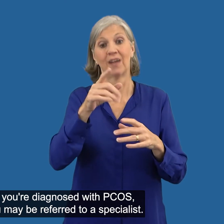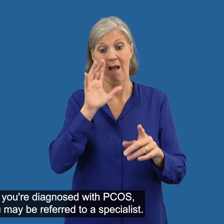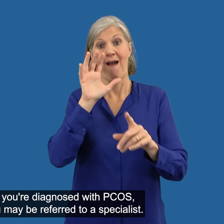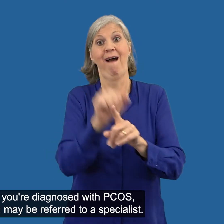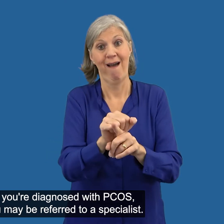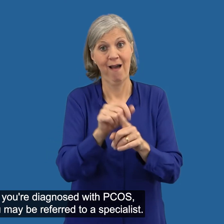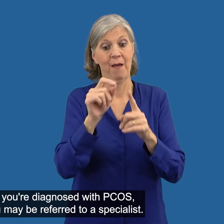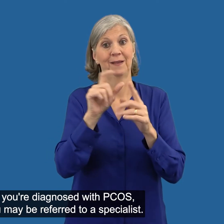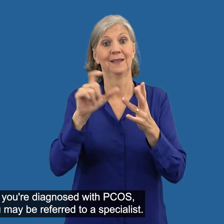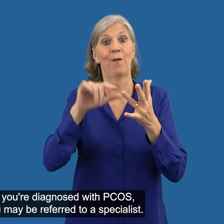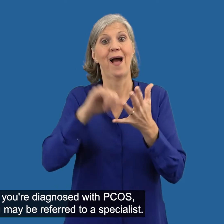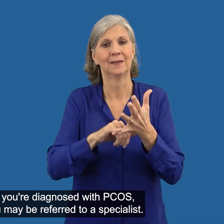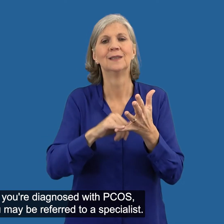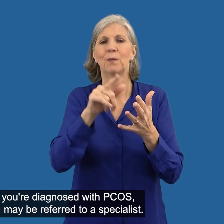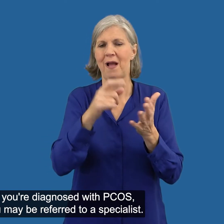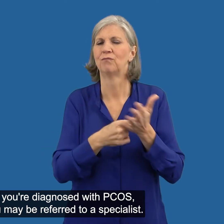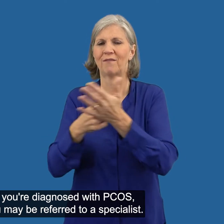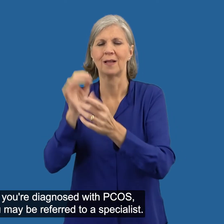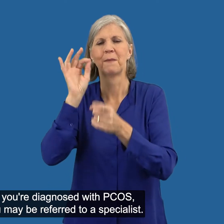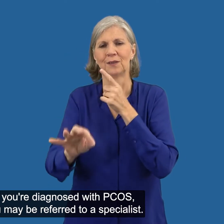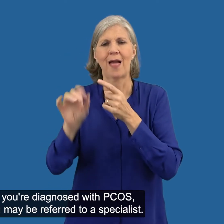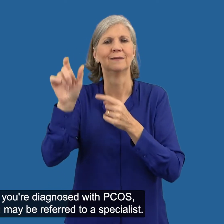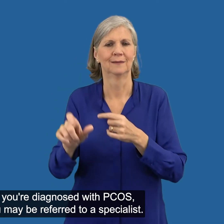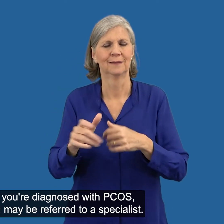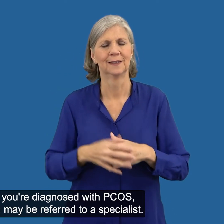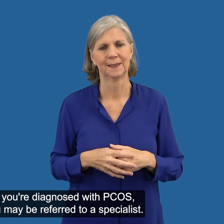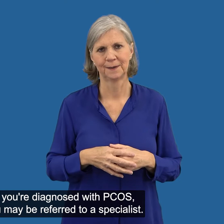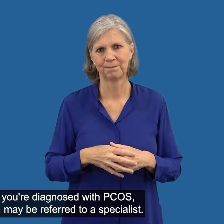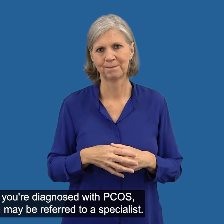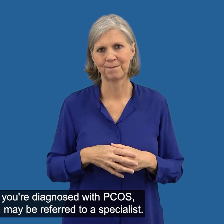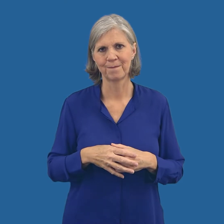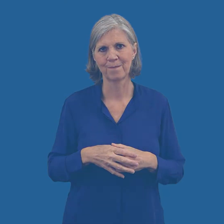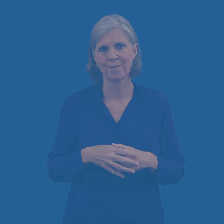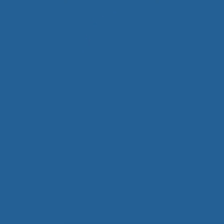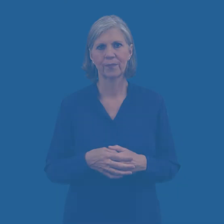If you're diagnosed with PCOS, you may be referred to a specialist.